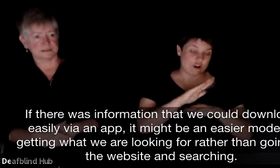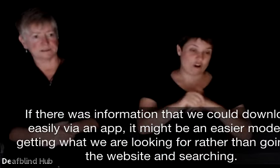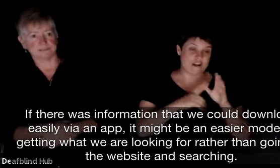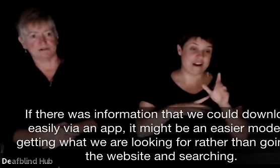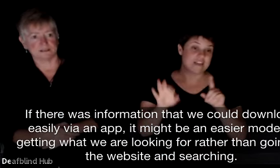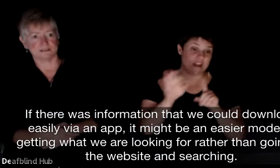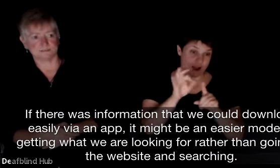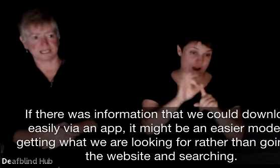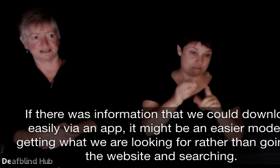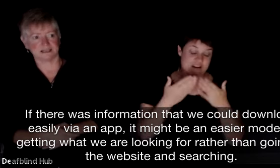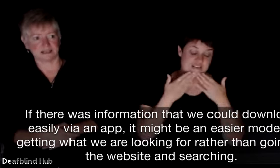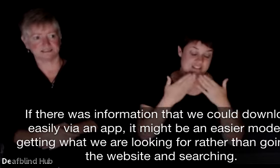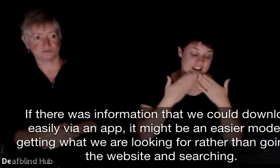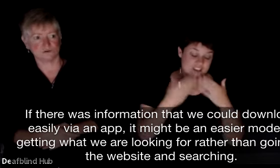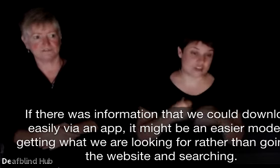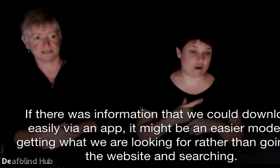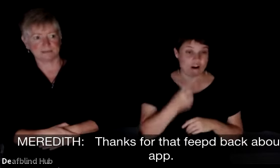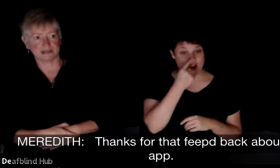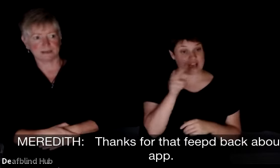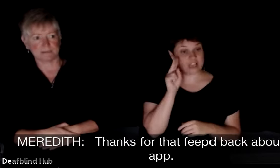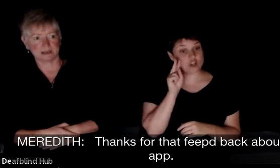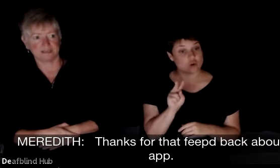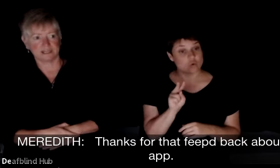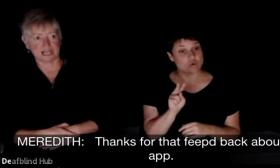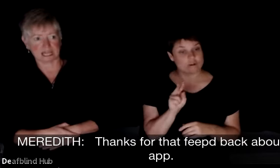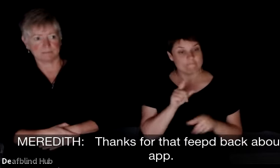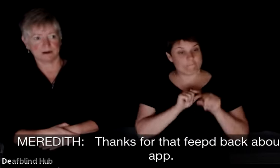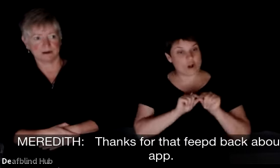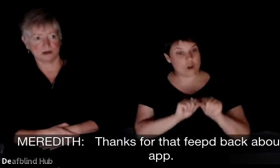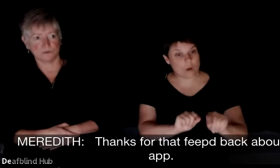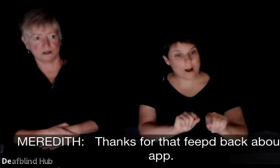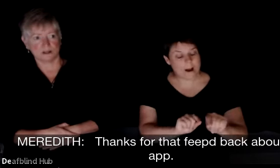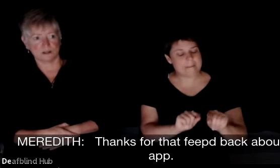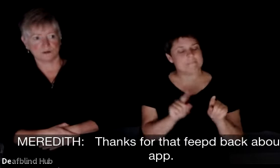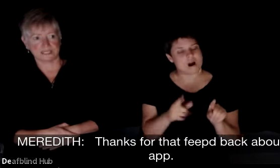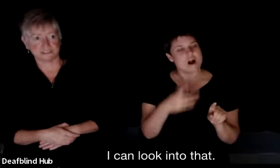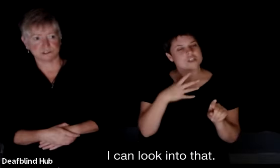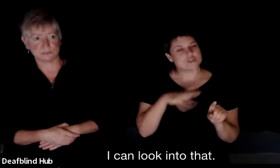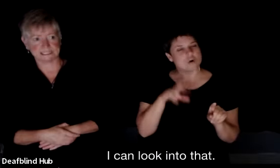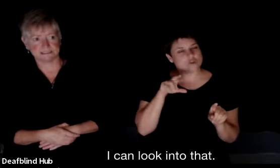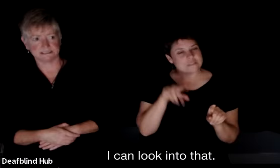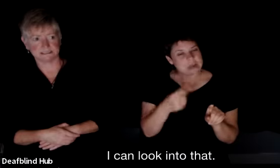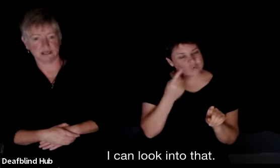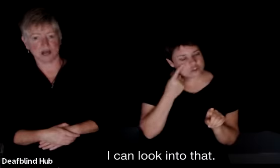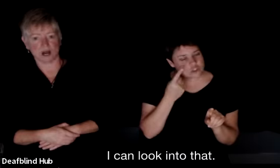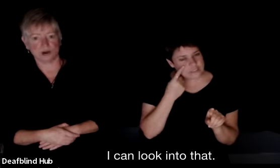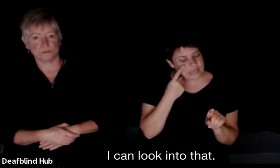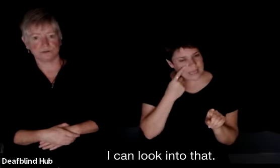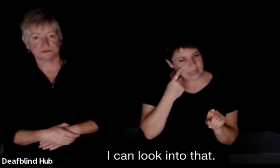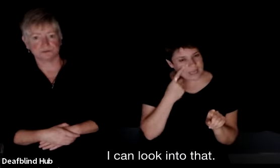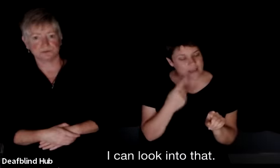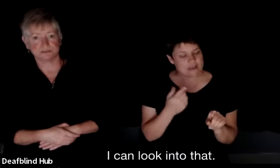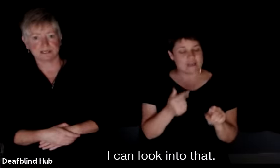app. I can look into that. I just want to double check. There